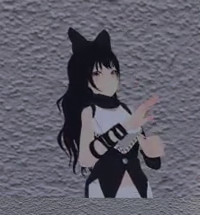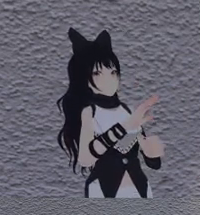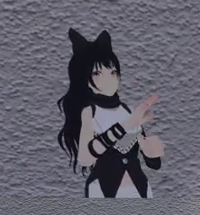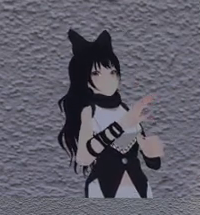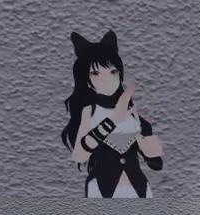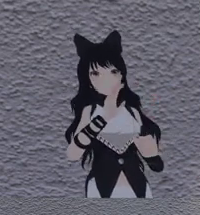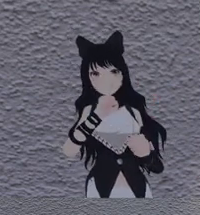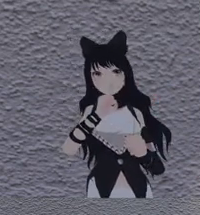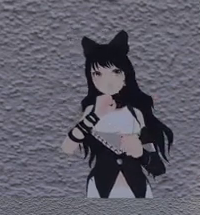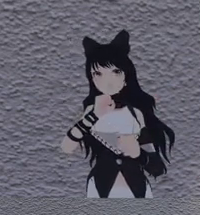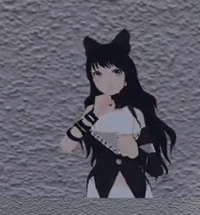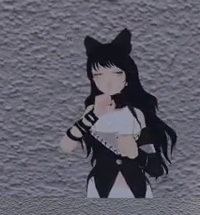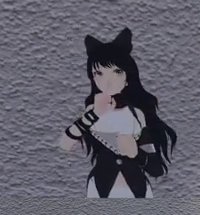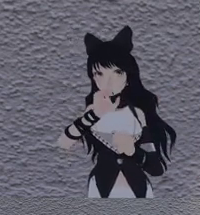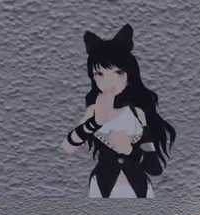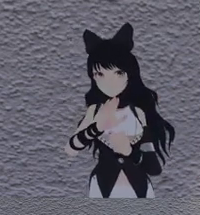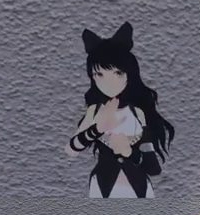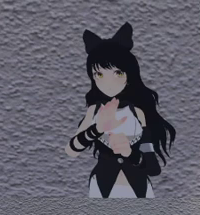Promise.